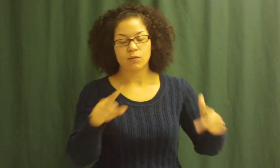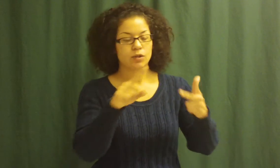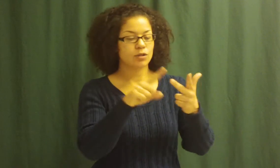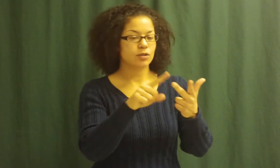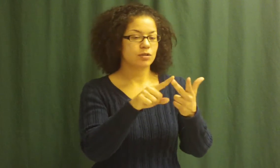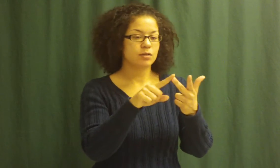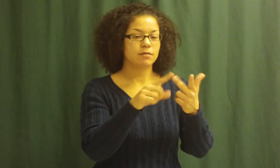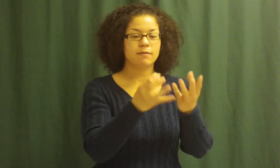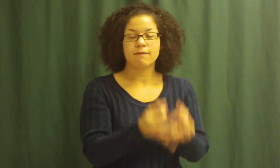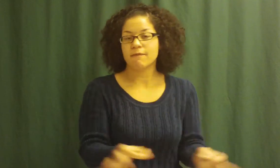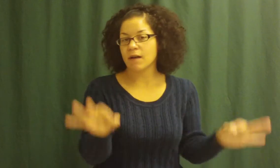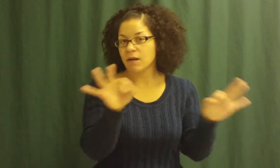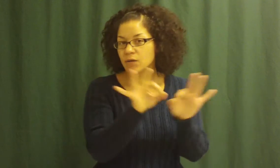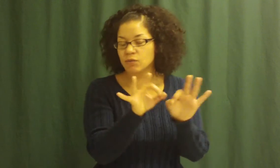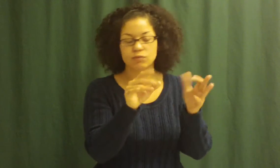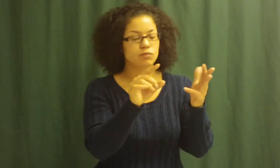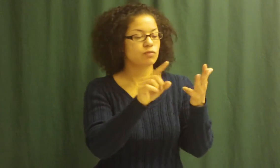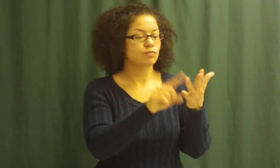and norms.